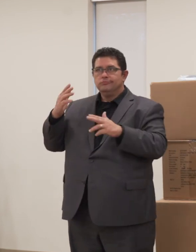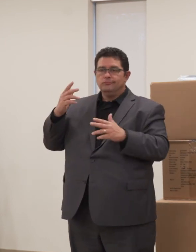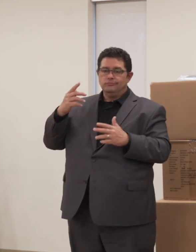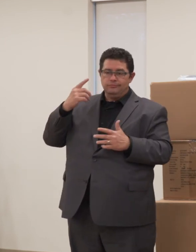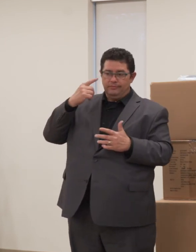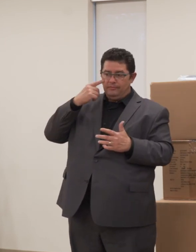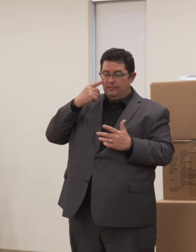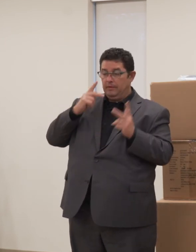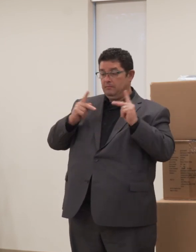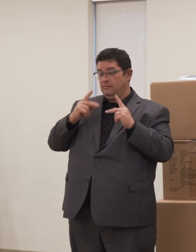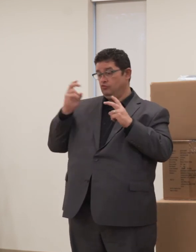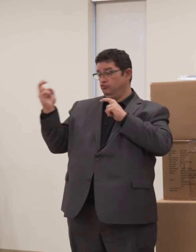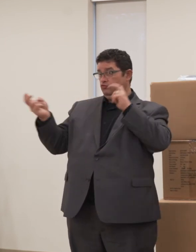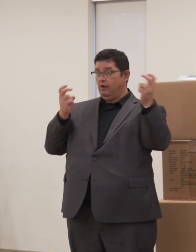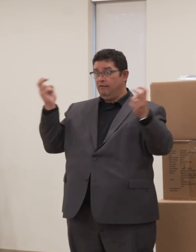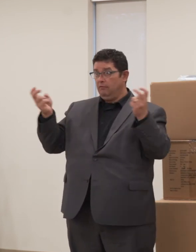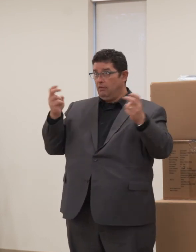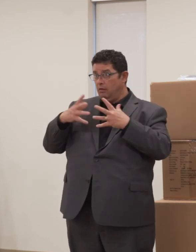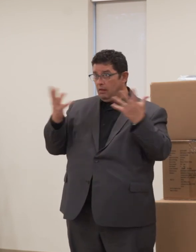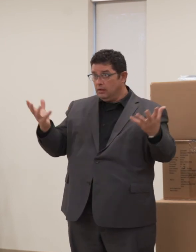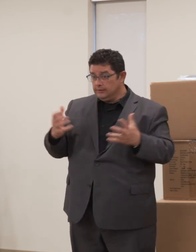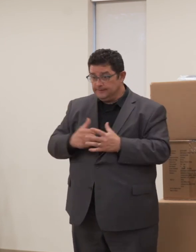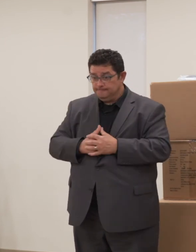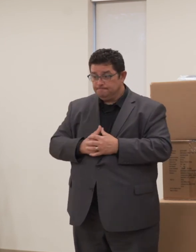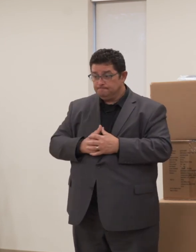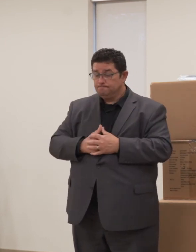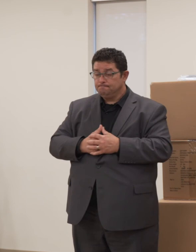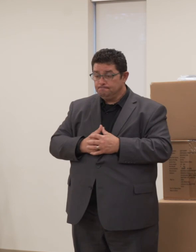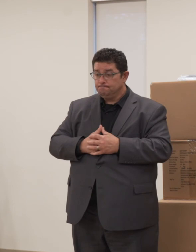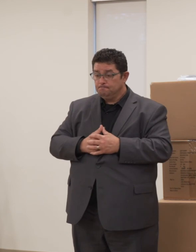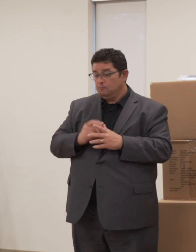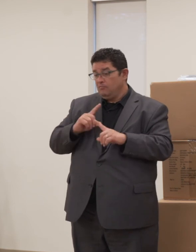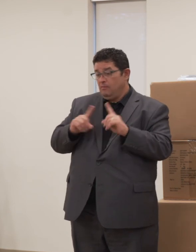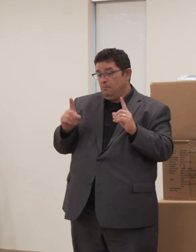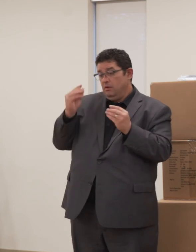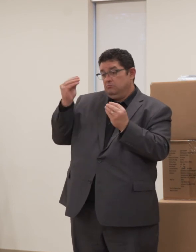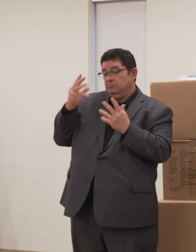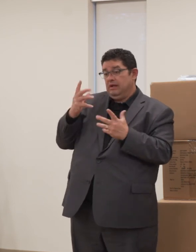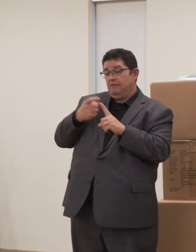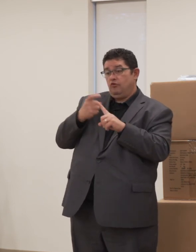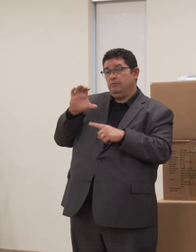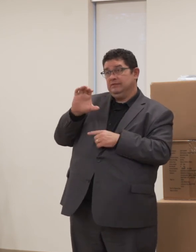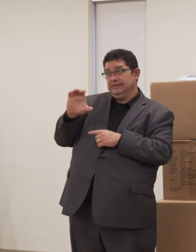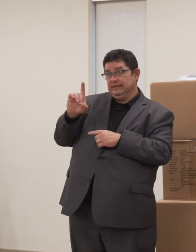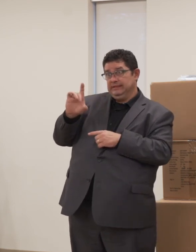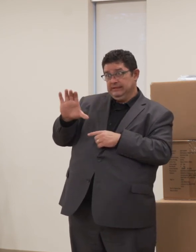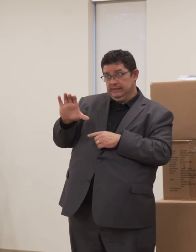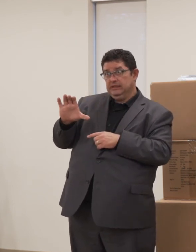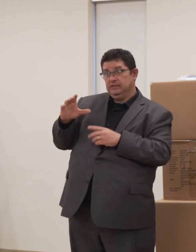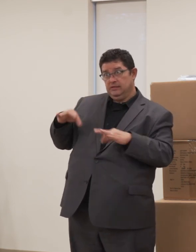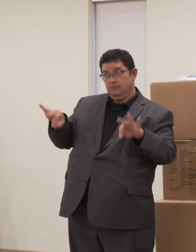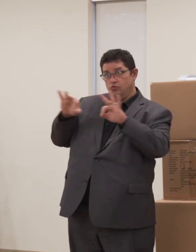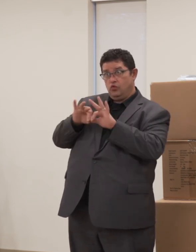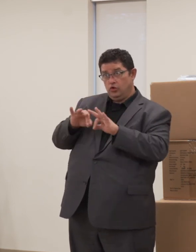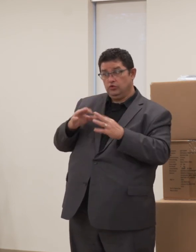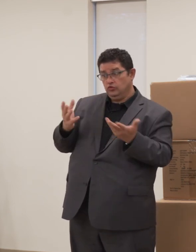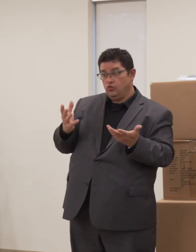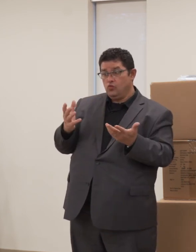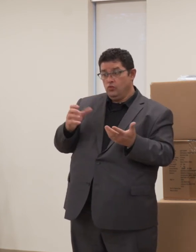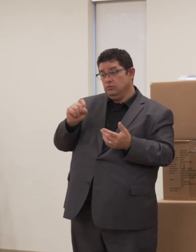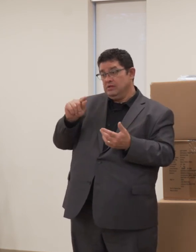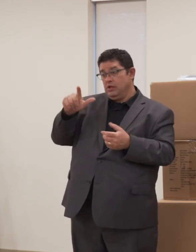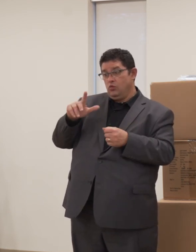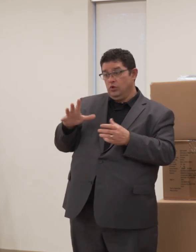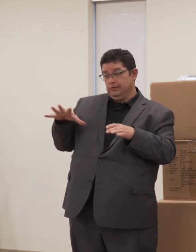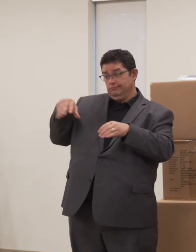the increased rate of COVID in our community. But the data from the CDC is important, and St. Louis County is part of Missouri. We do what